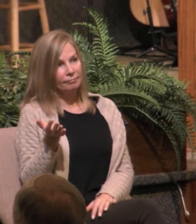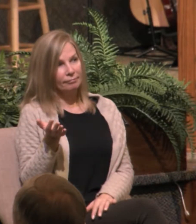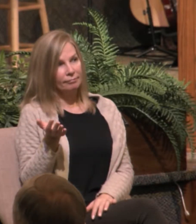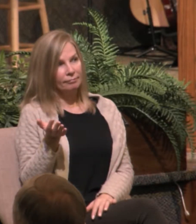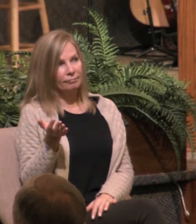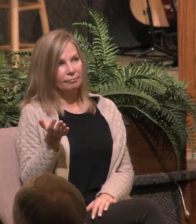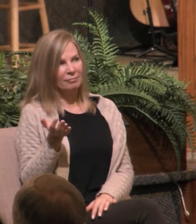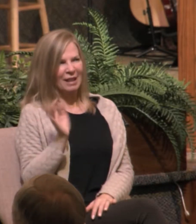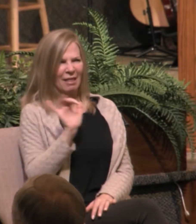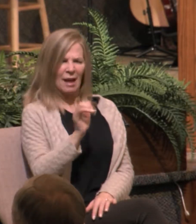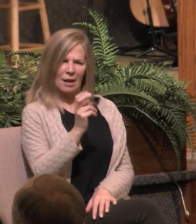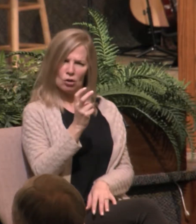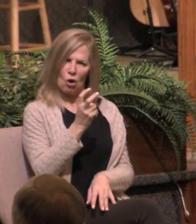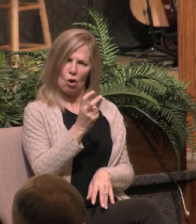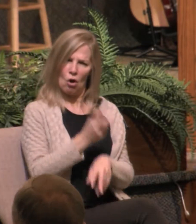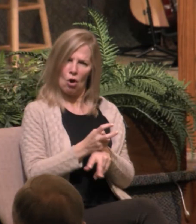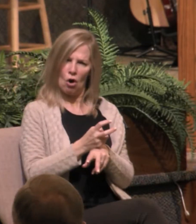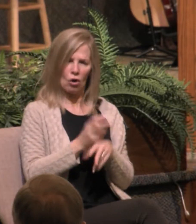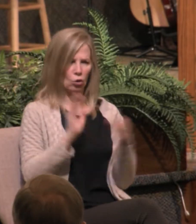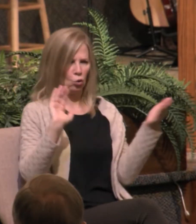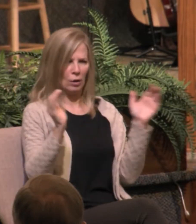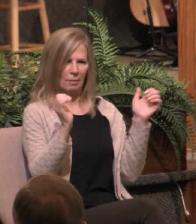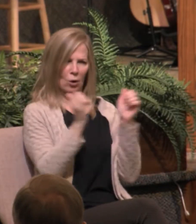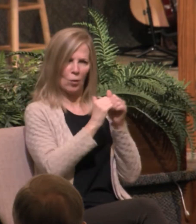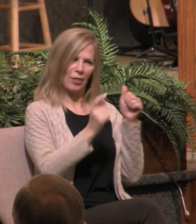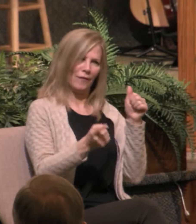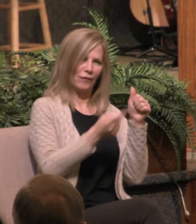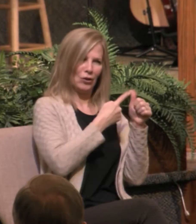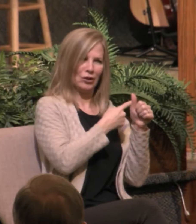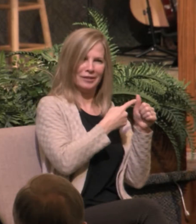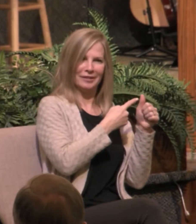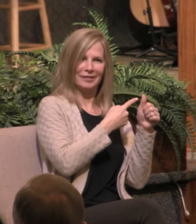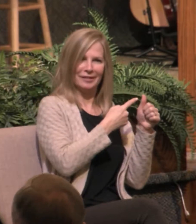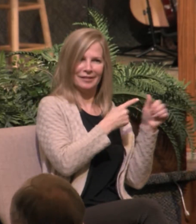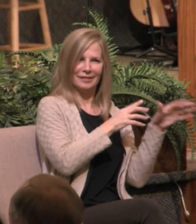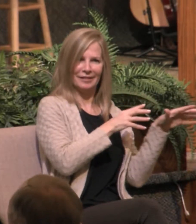This makes it hard to equate it with the first event.